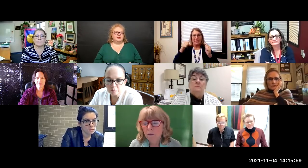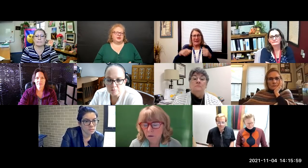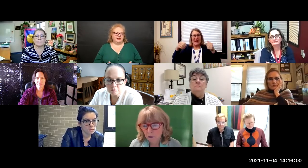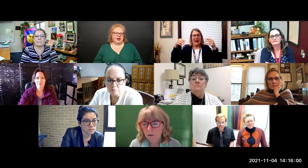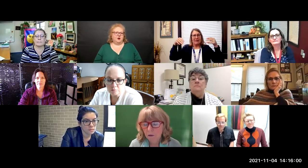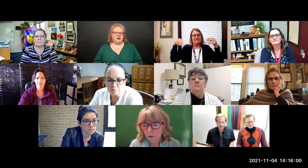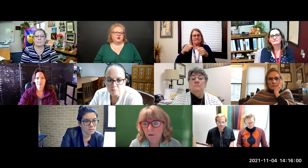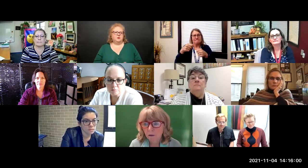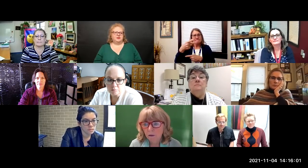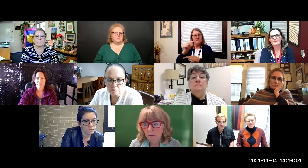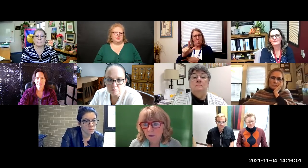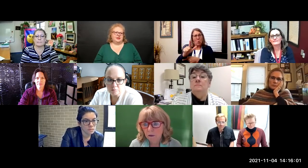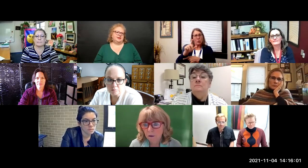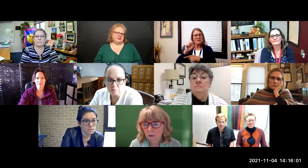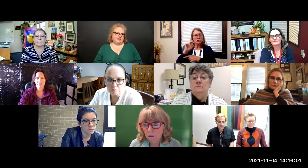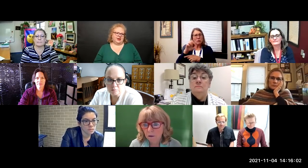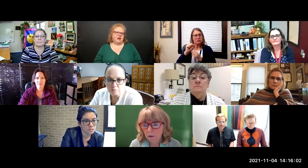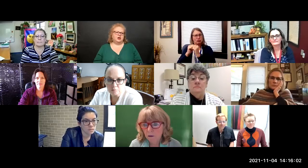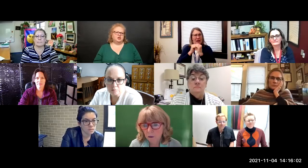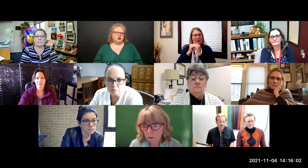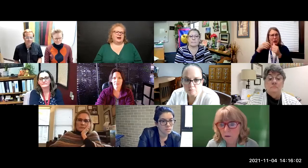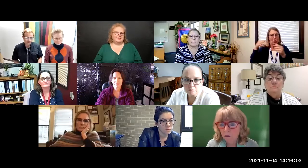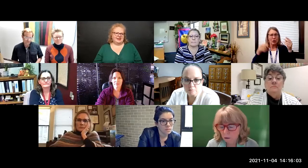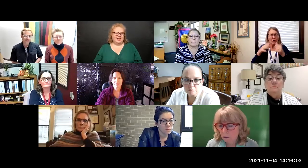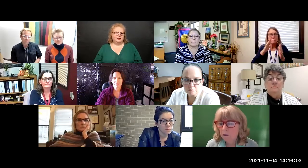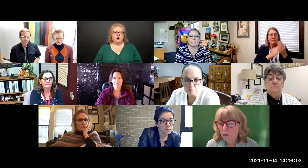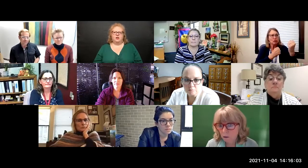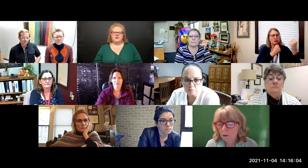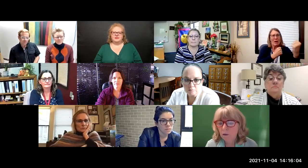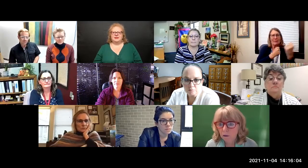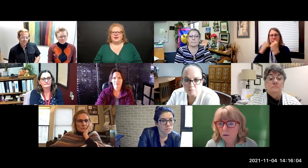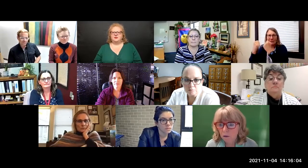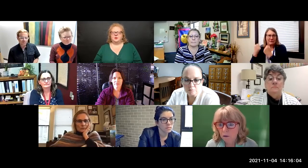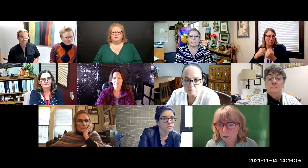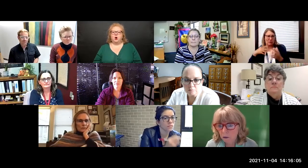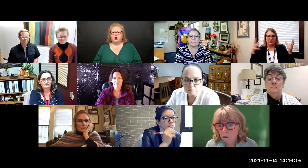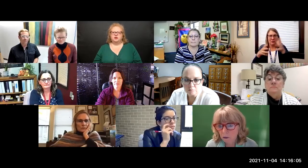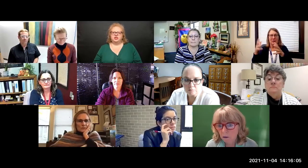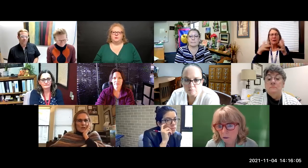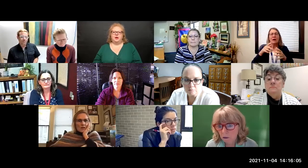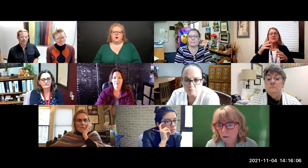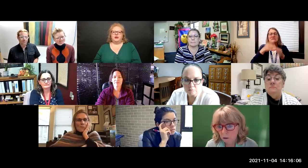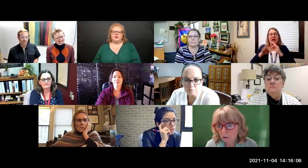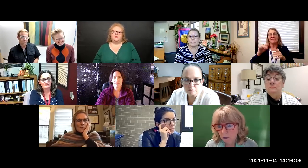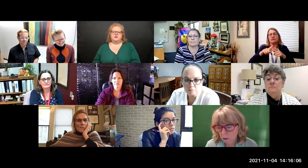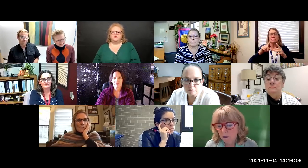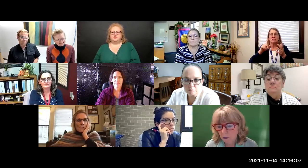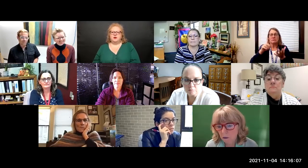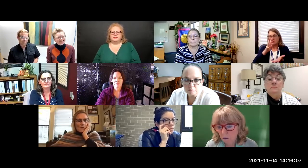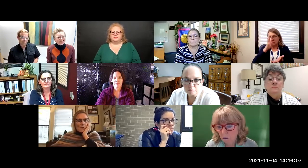focusing now here with the CEASD, trying to get all of this together so we can partnership. We can use the strengths of